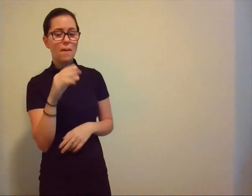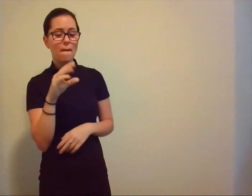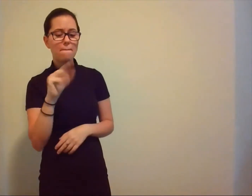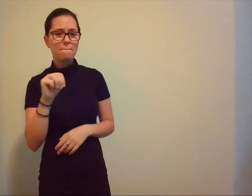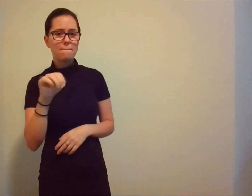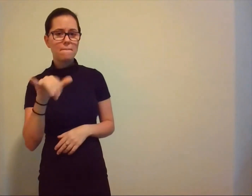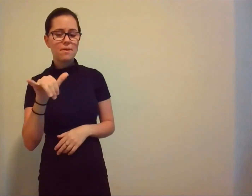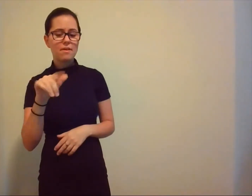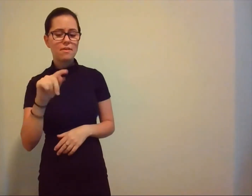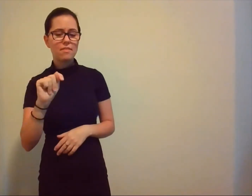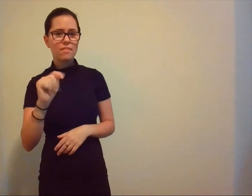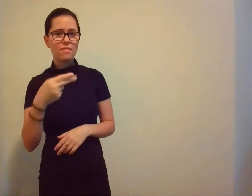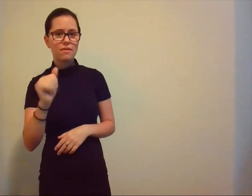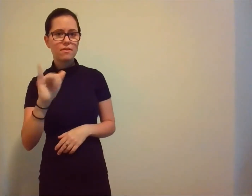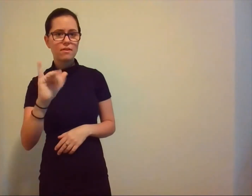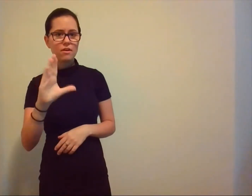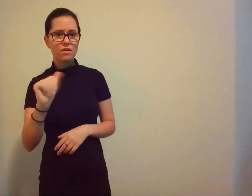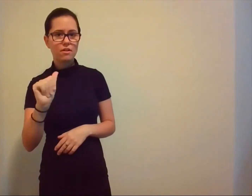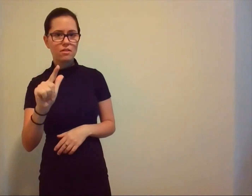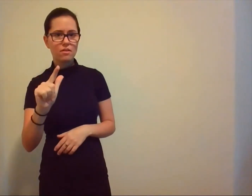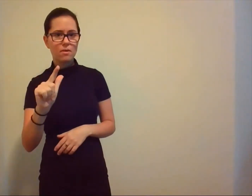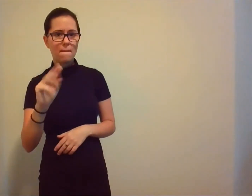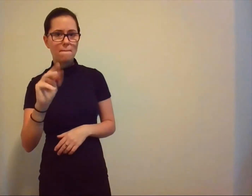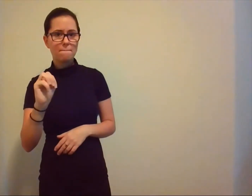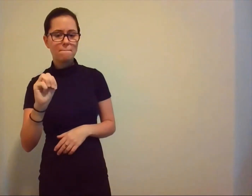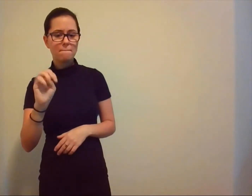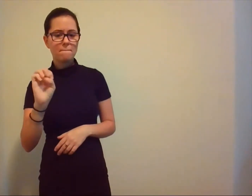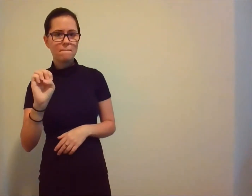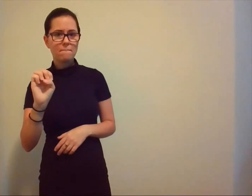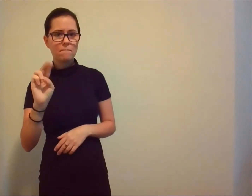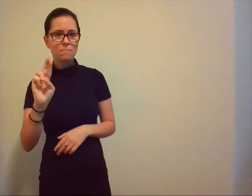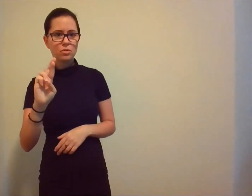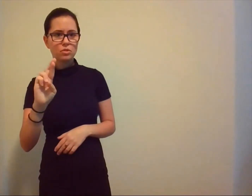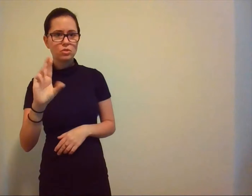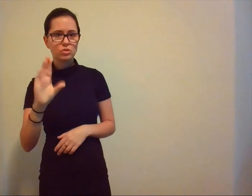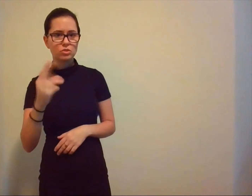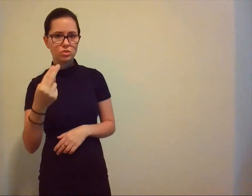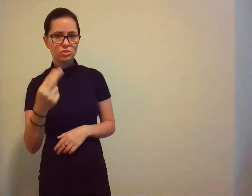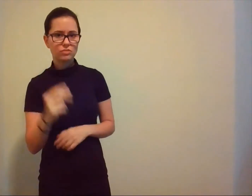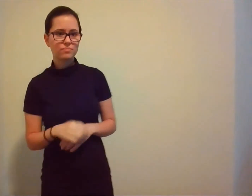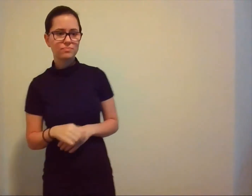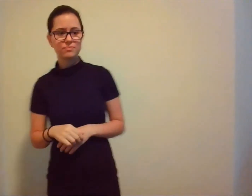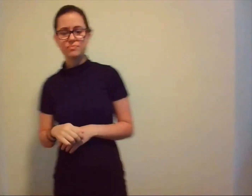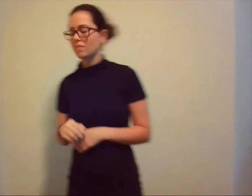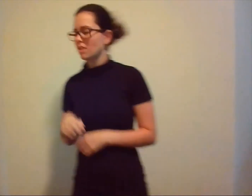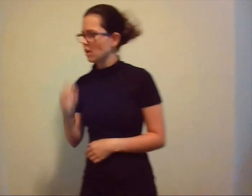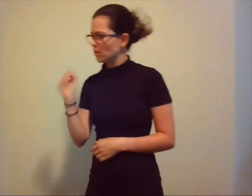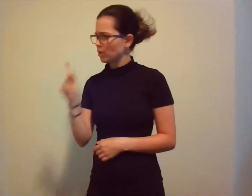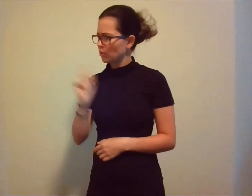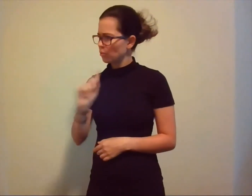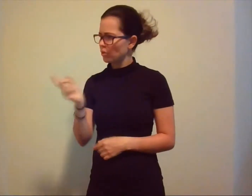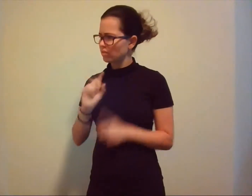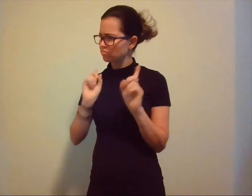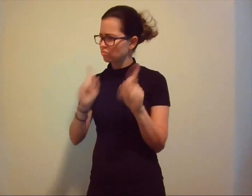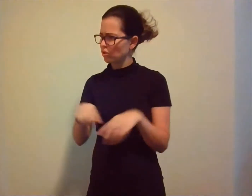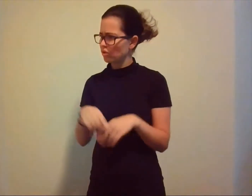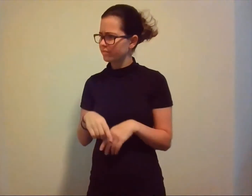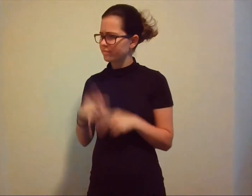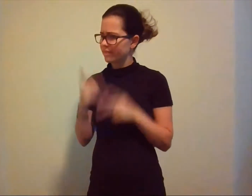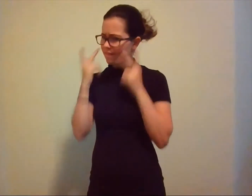Okay, so where'd you go? I went to Malibu, man. I got